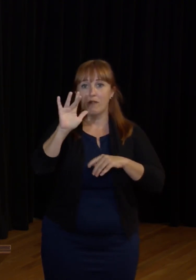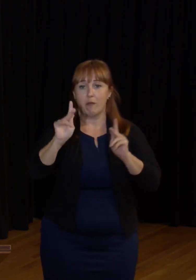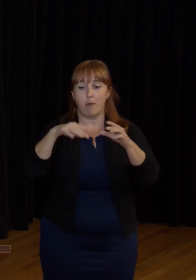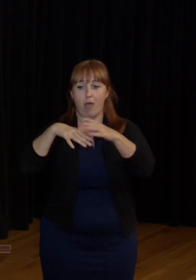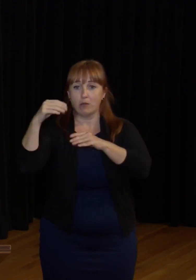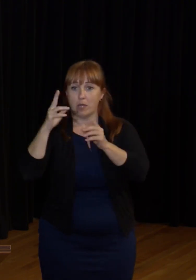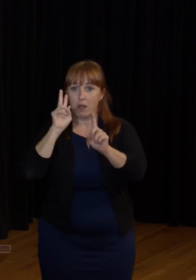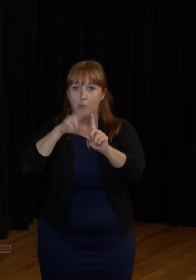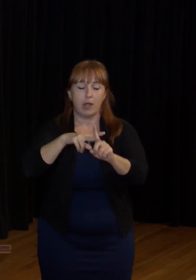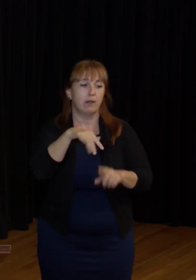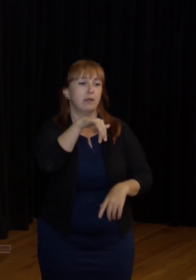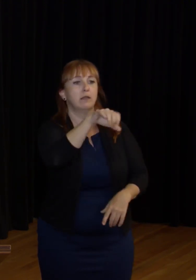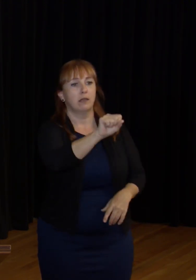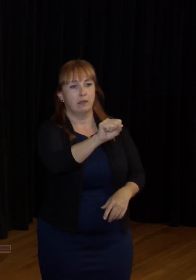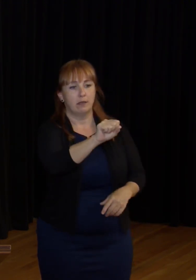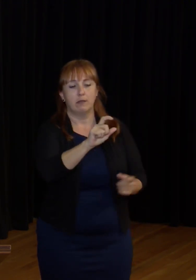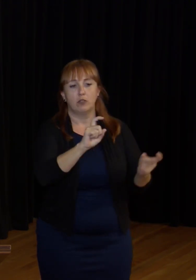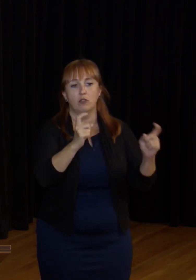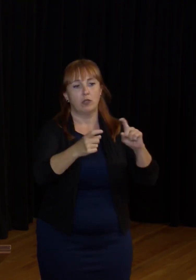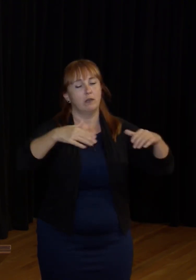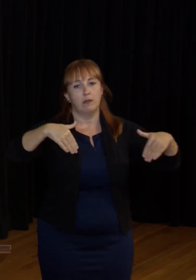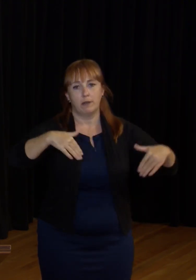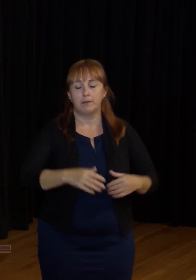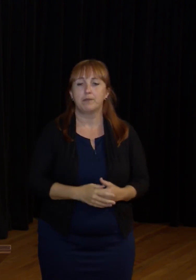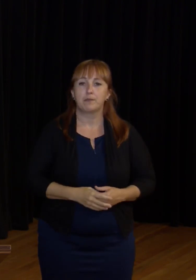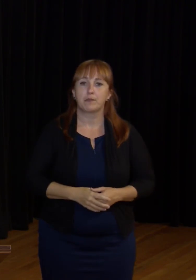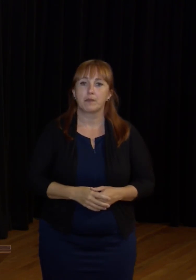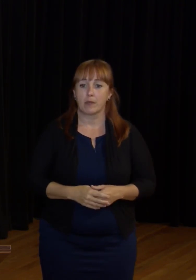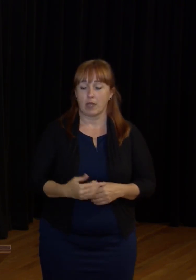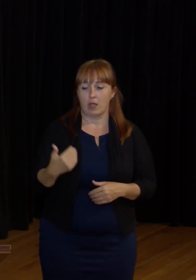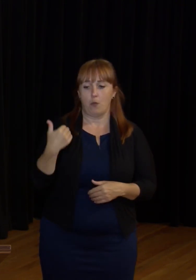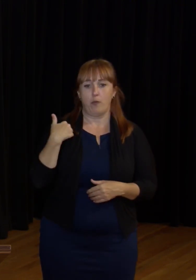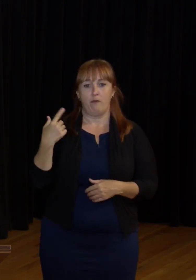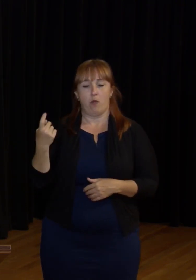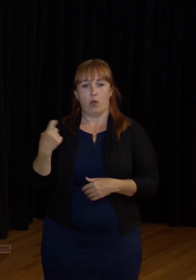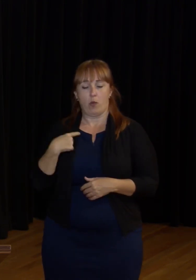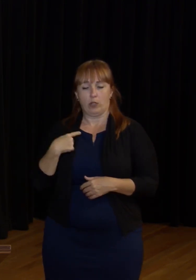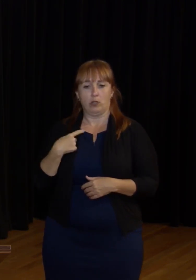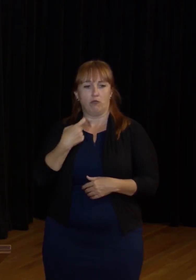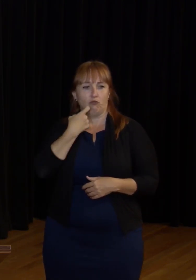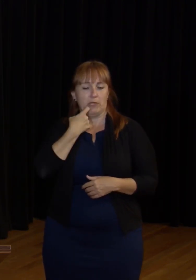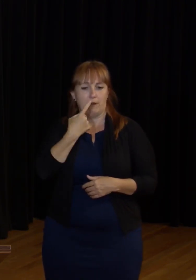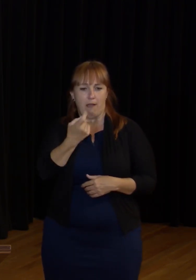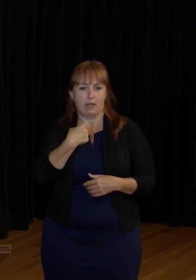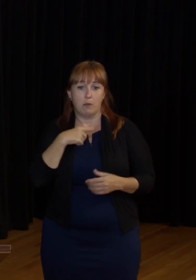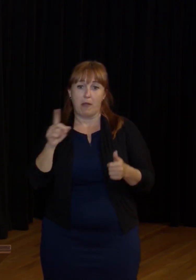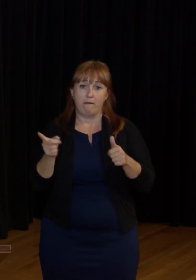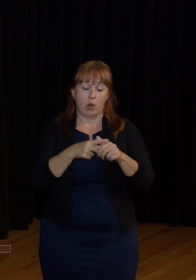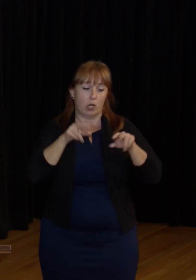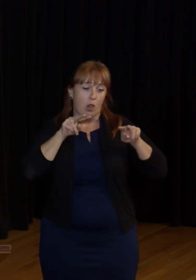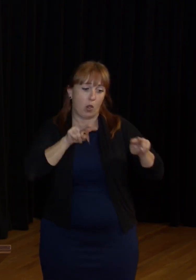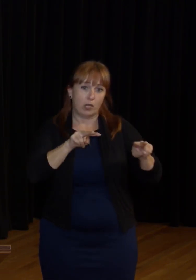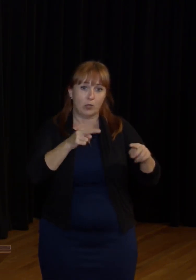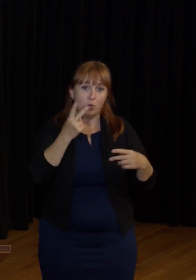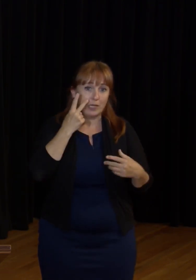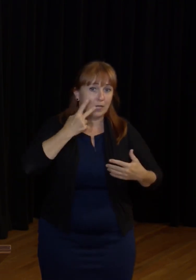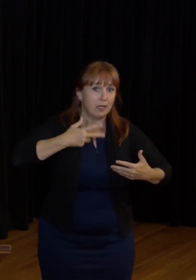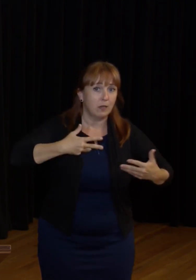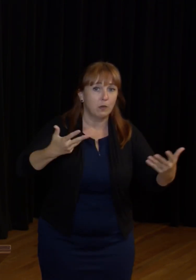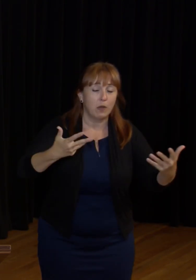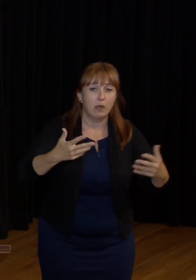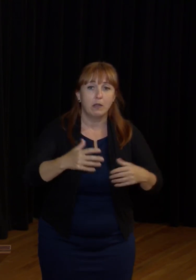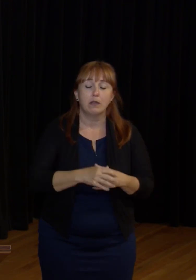now. We haven't changed that. I would tell you that going back to a prior question, one of the first things I would look for if we got some reprieve would be